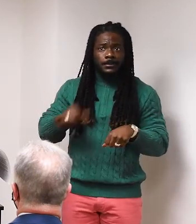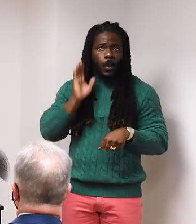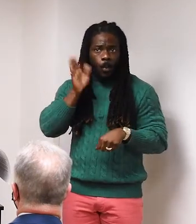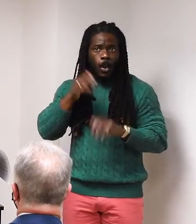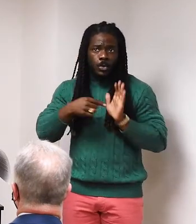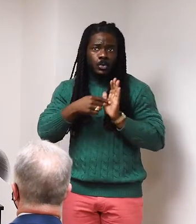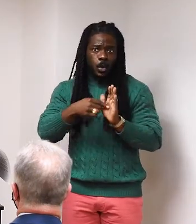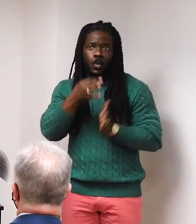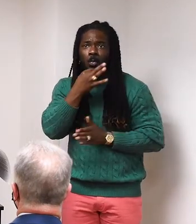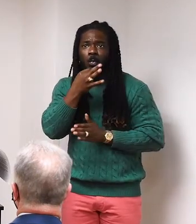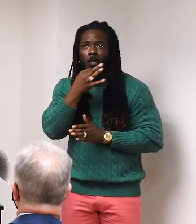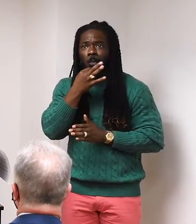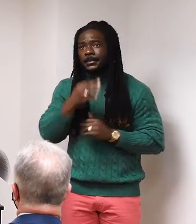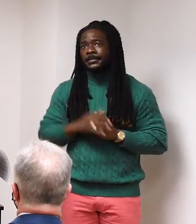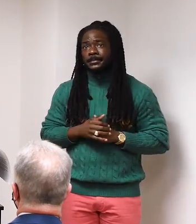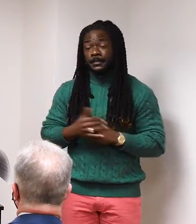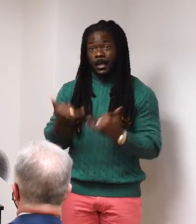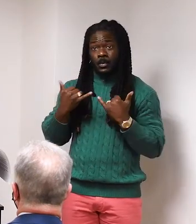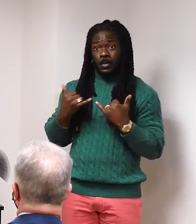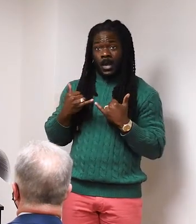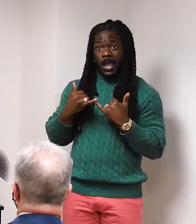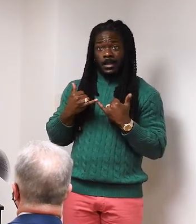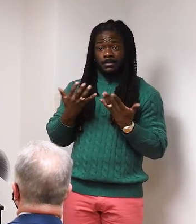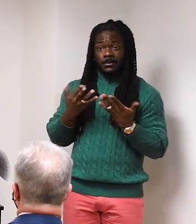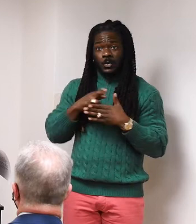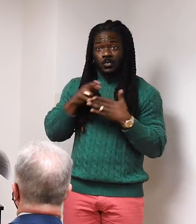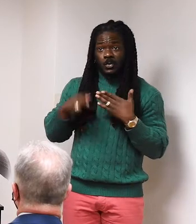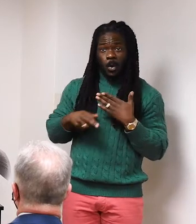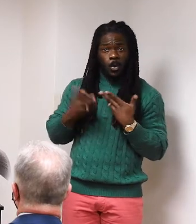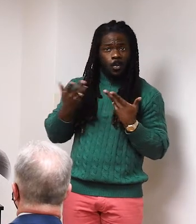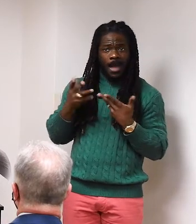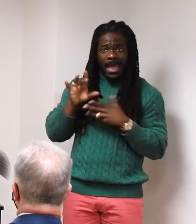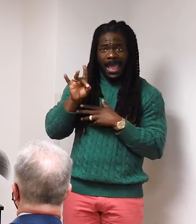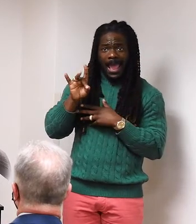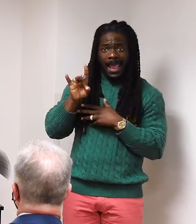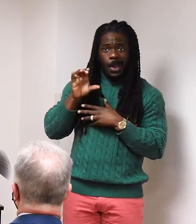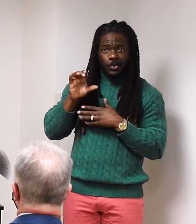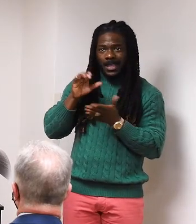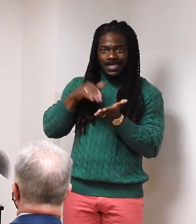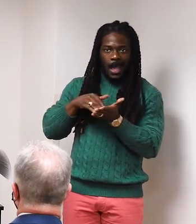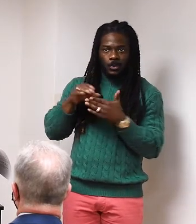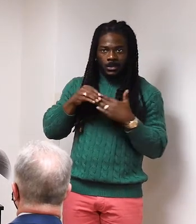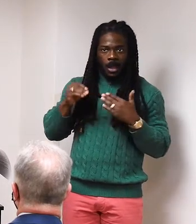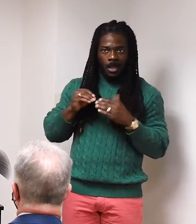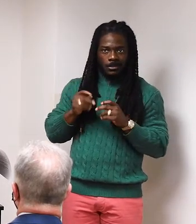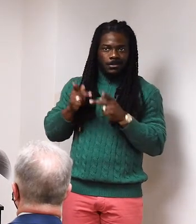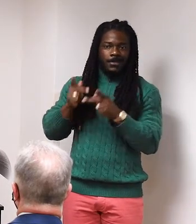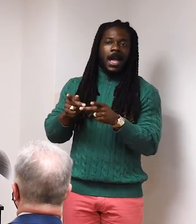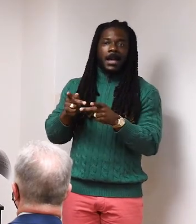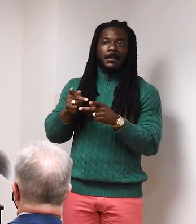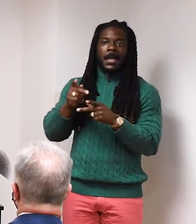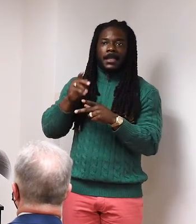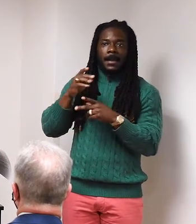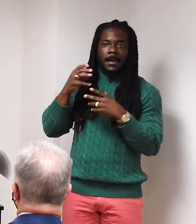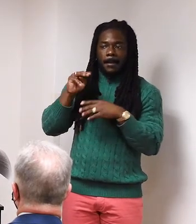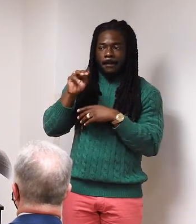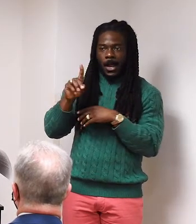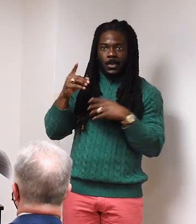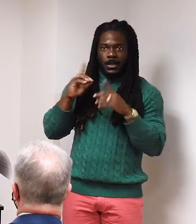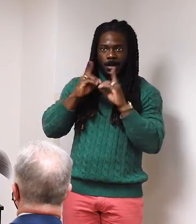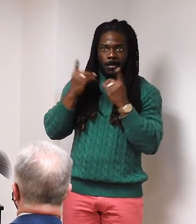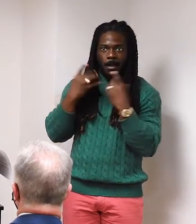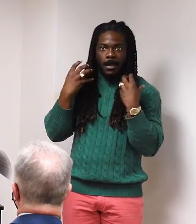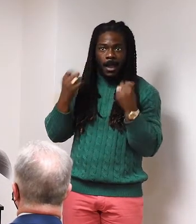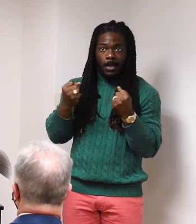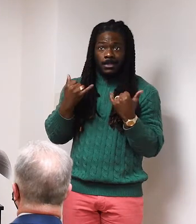shortly. Today, as a result of more than $800,000 provided by the Maryland Department of Health, we're now able